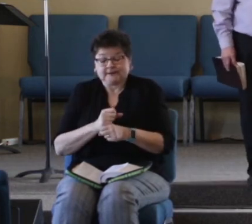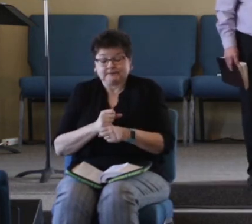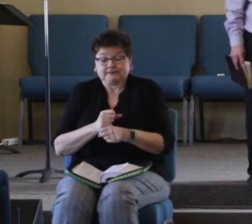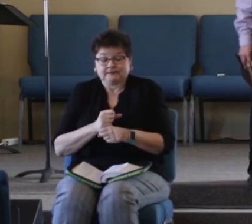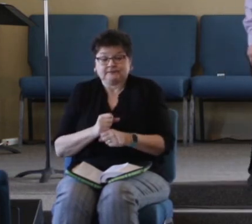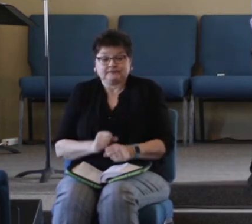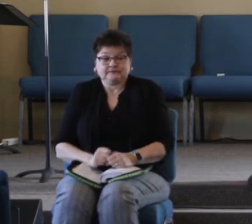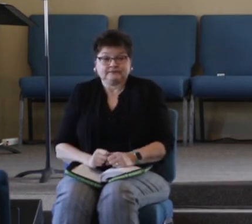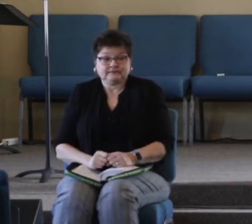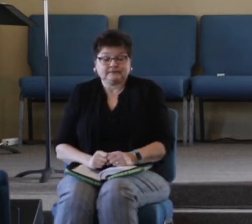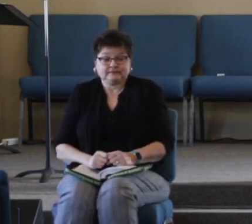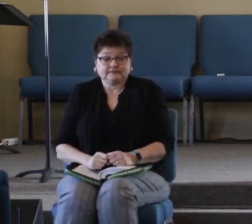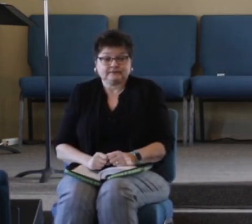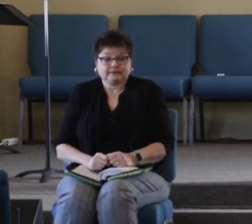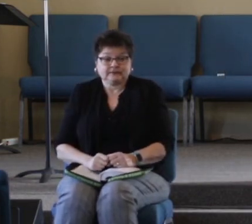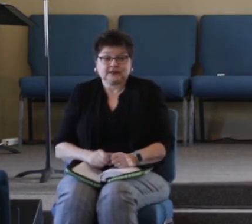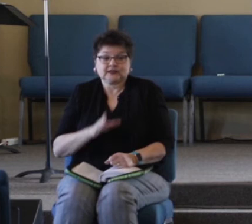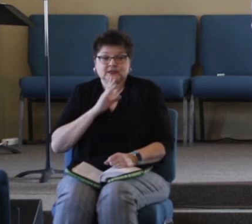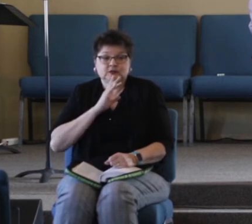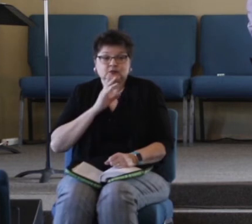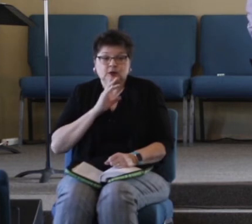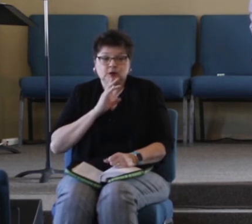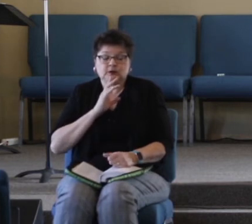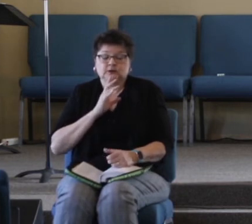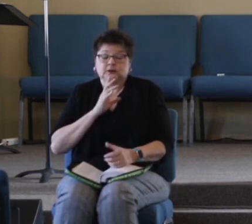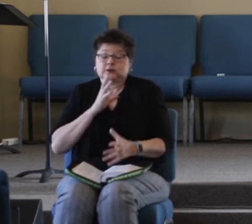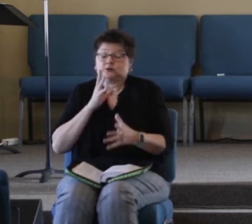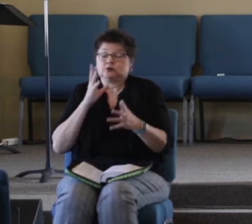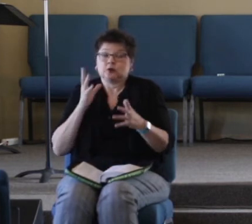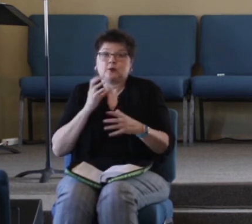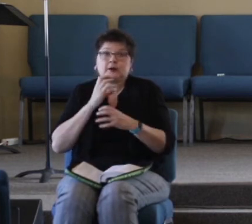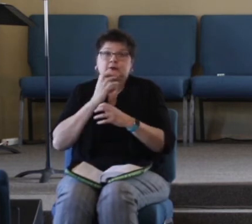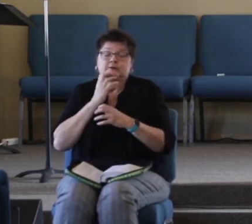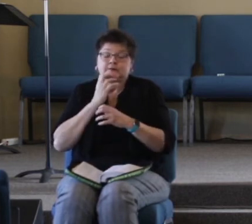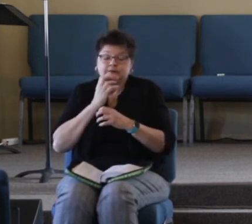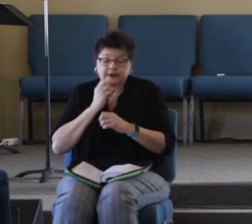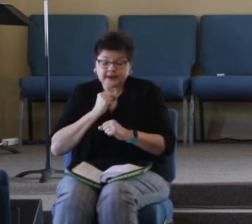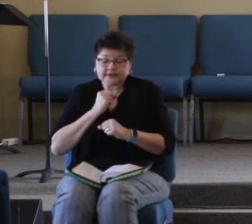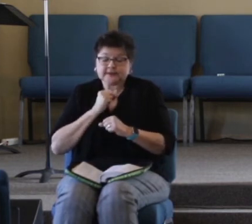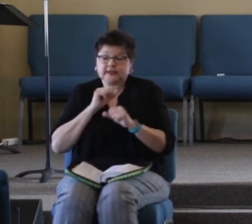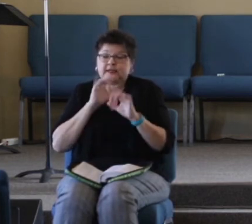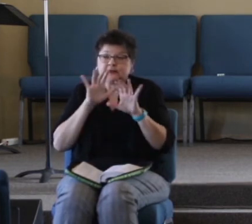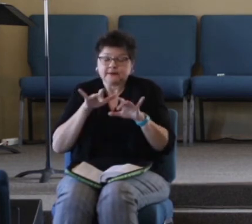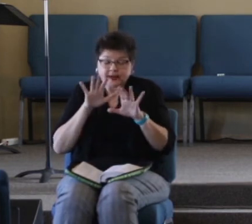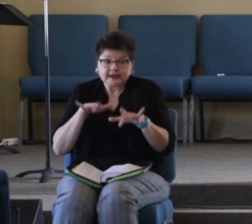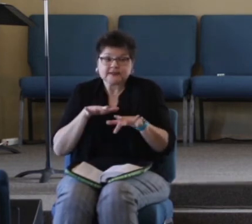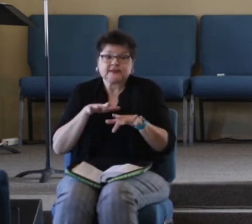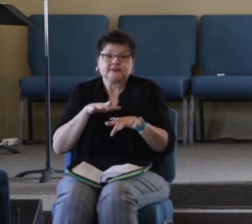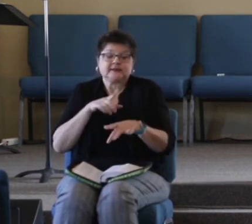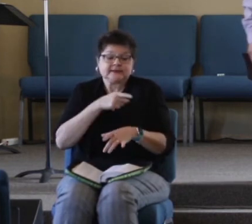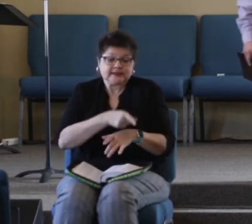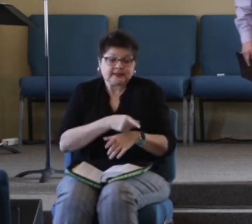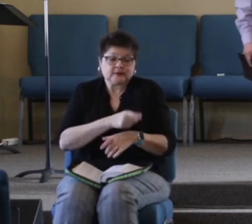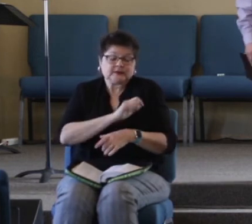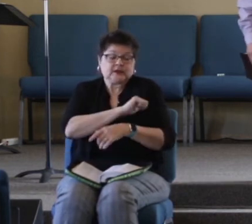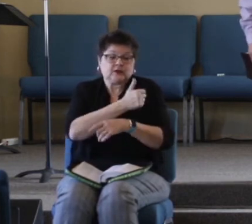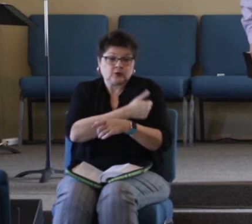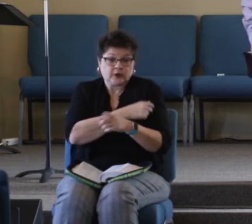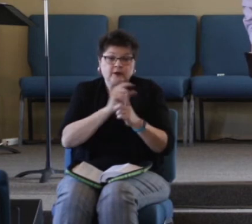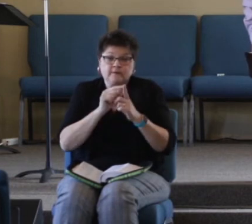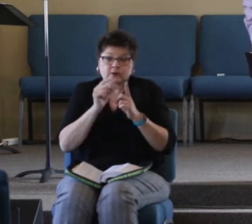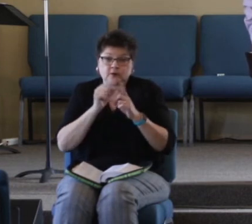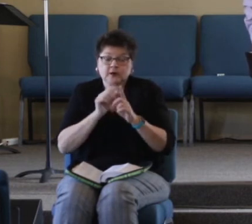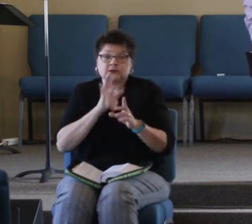he spoke with such passion, such compassion, because he was in authority over the words that were